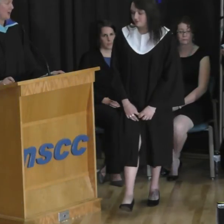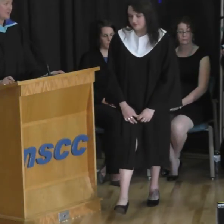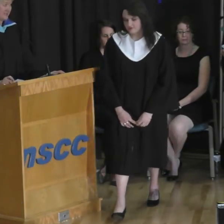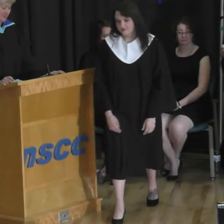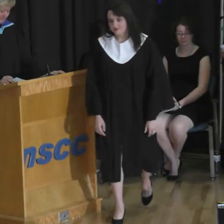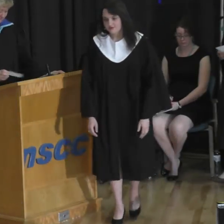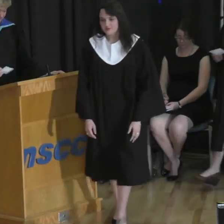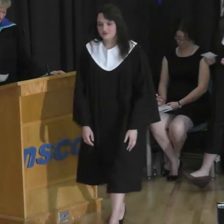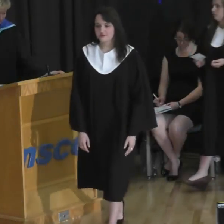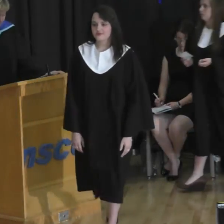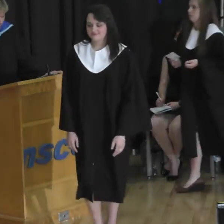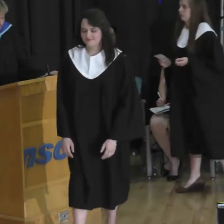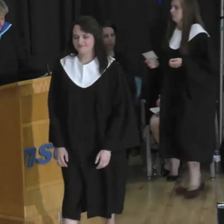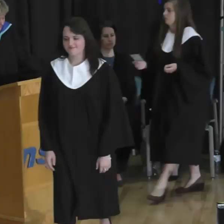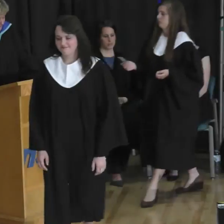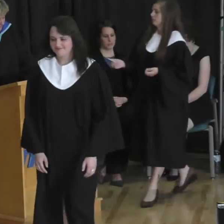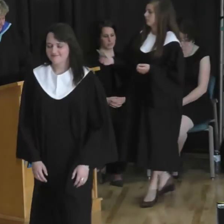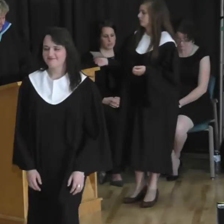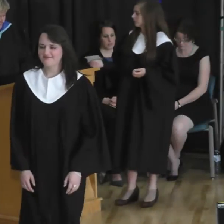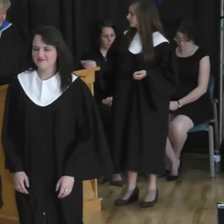Sarah Robinson.